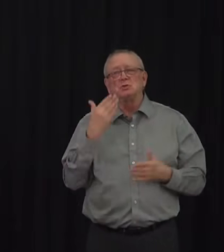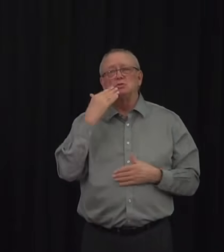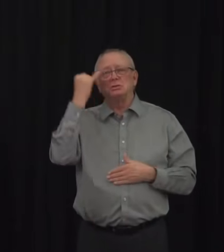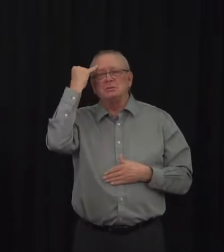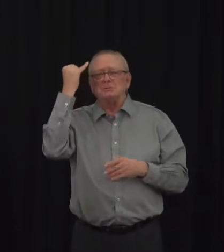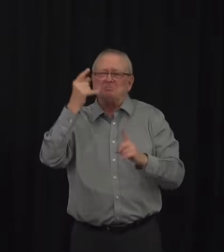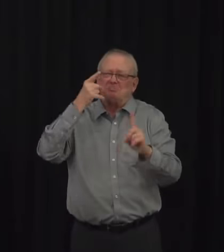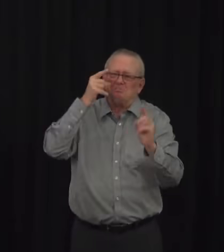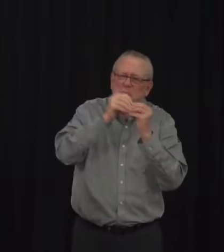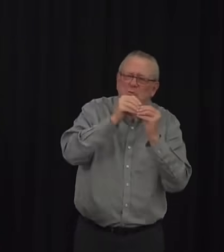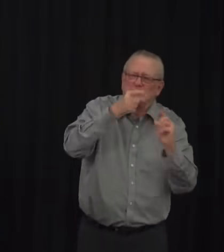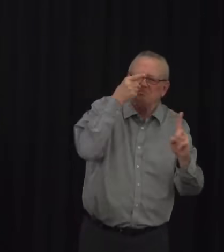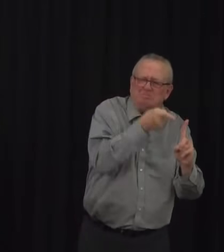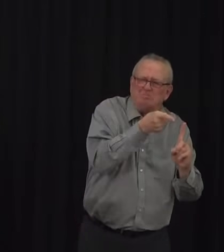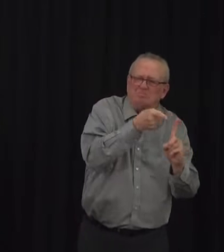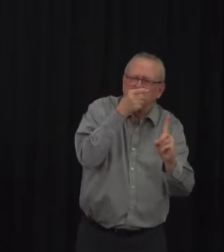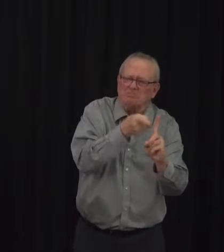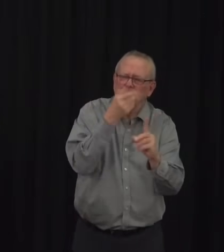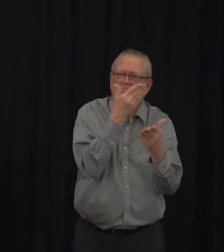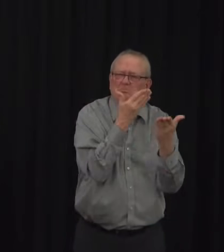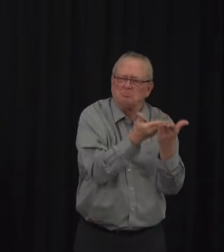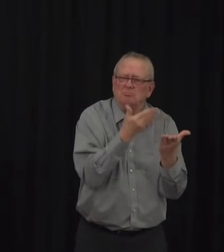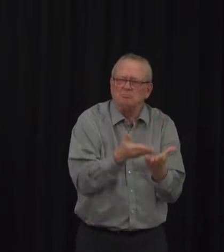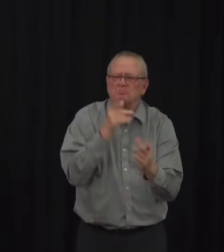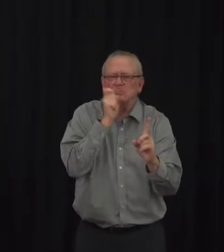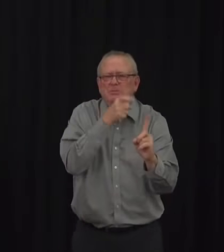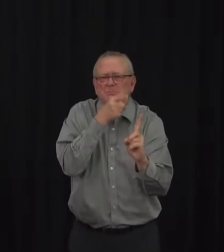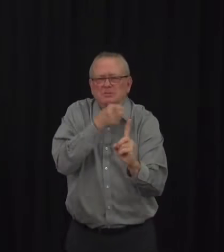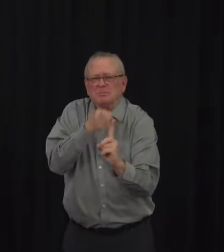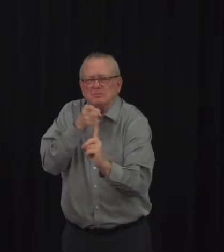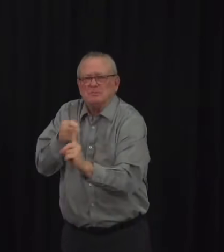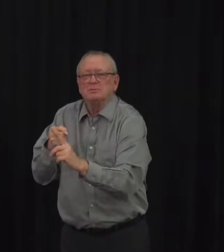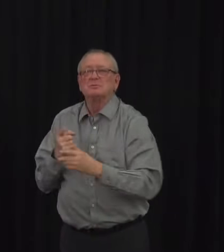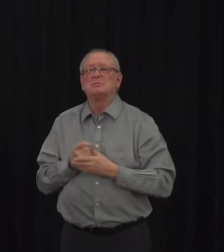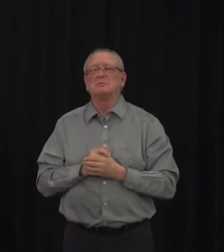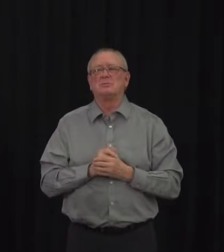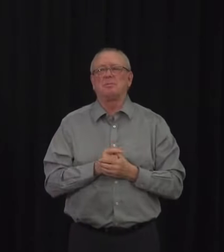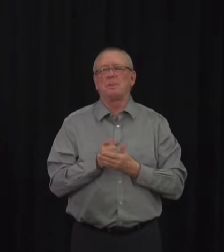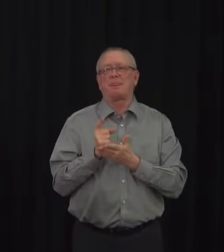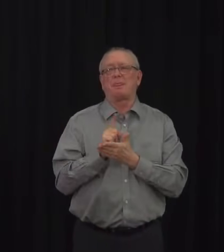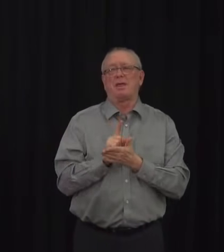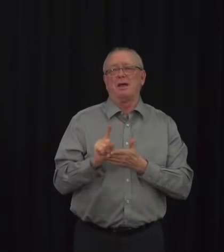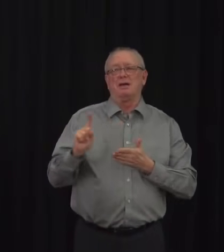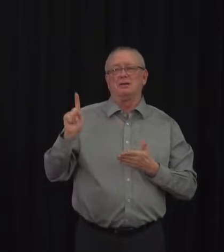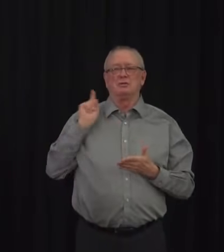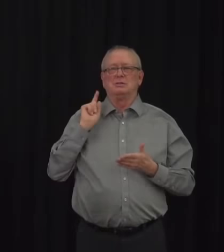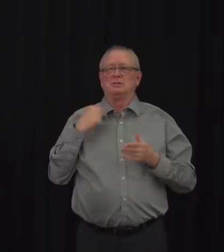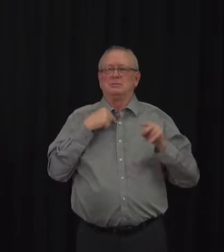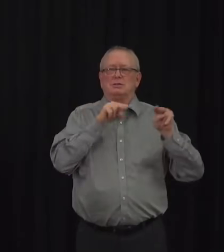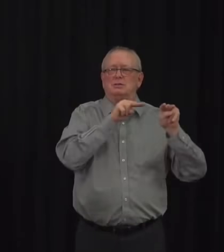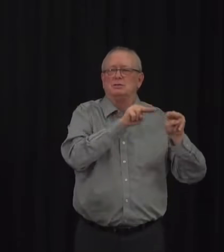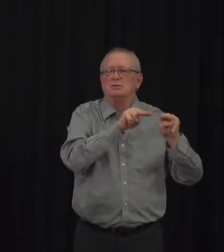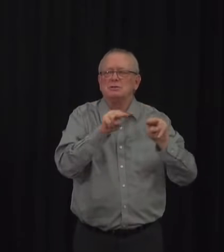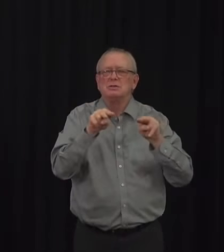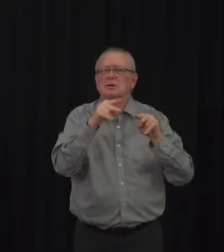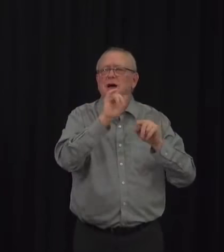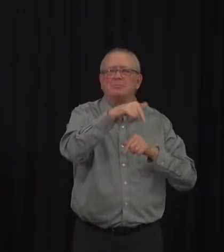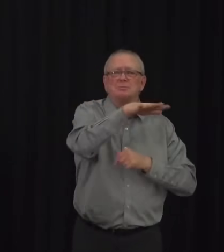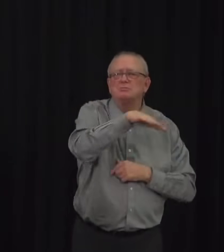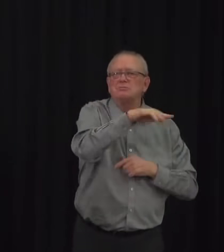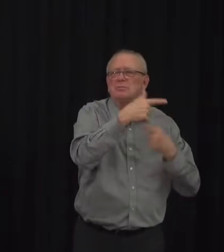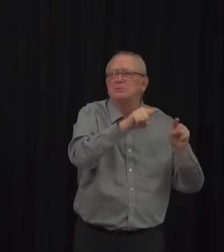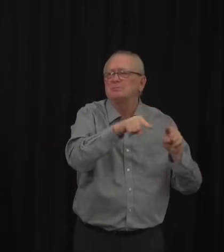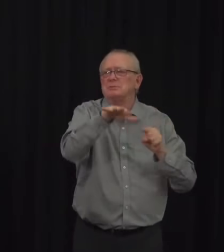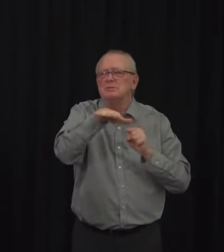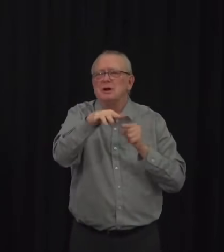the measures that were put in place last week, we looked at all of those settings where we have both had experience in Alberta with